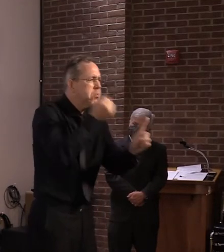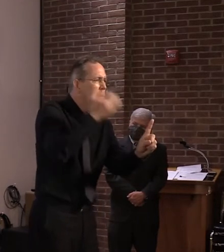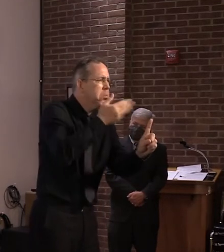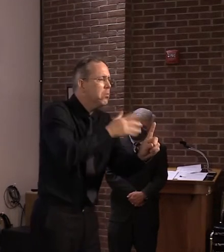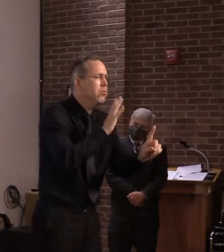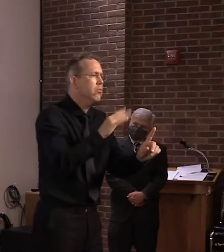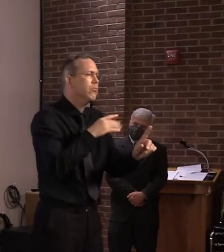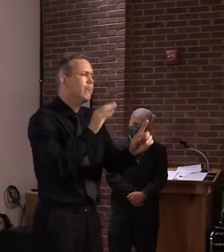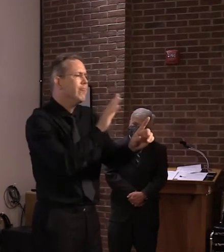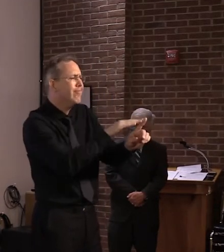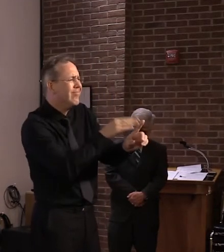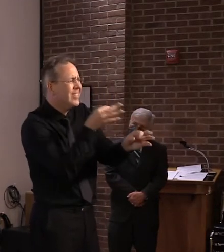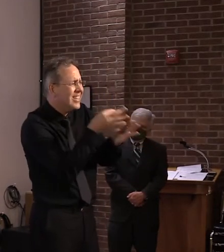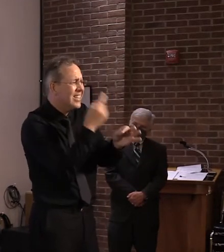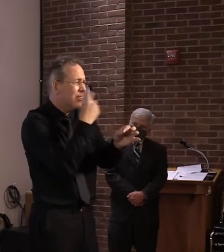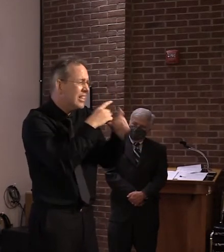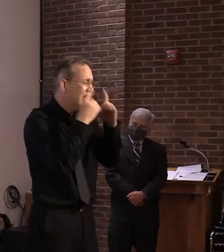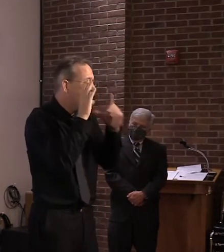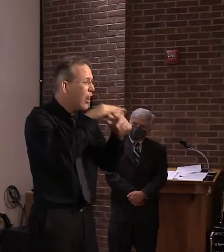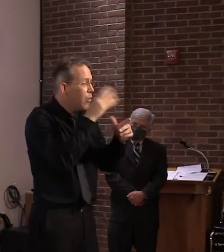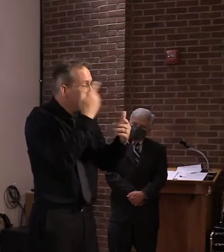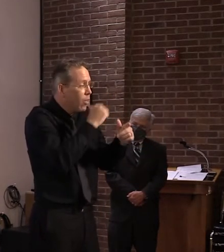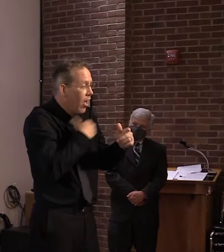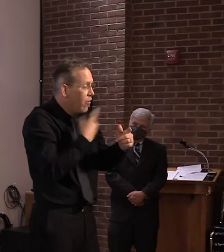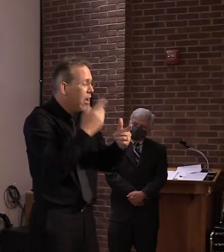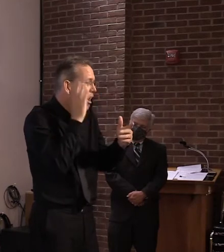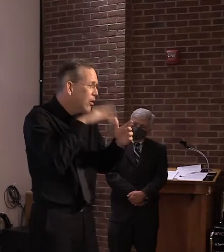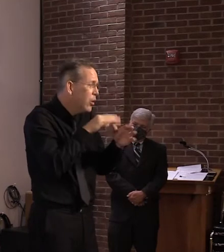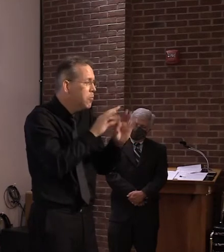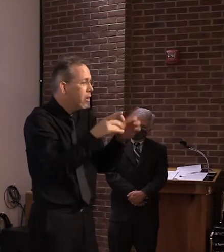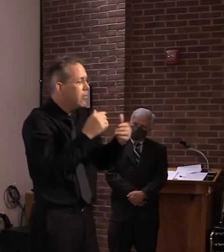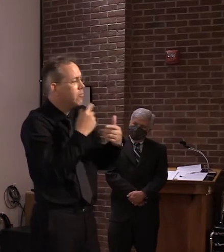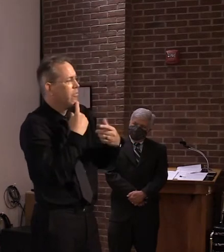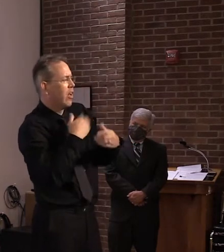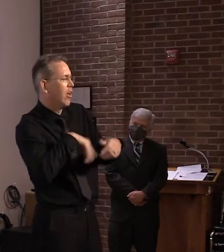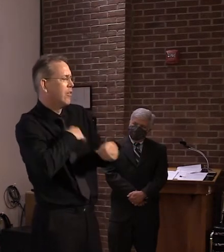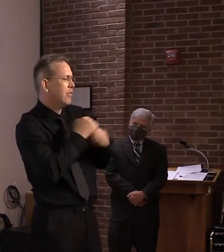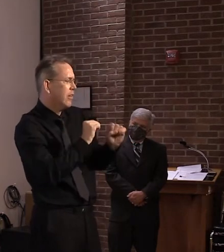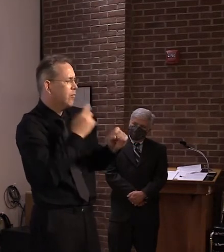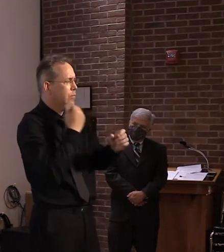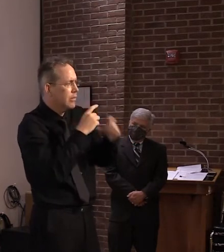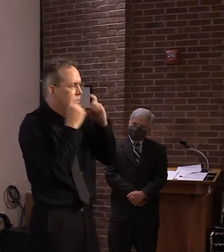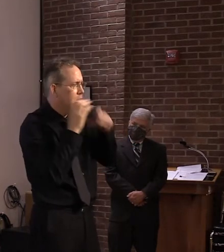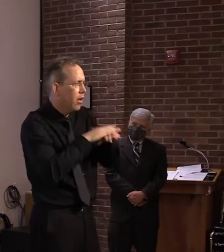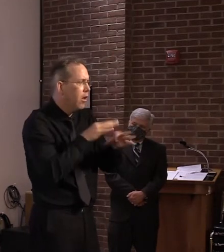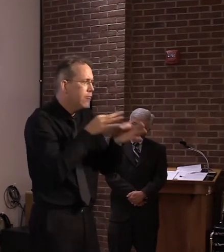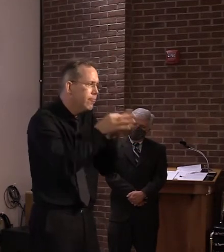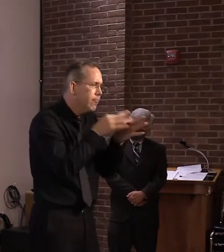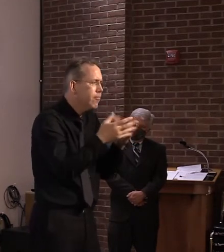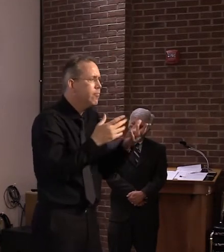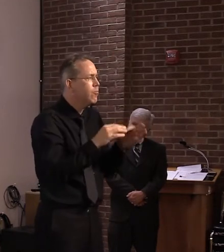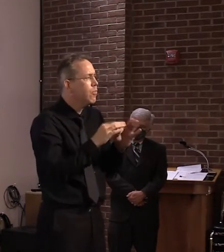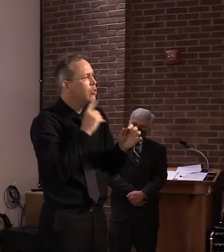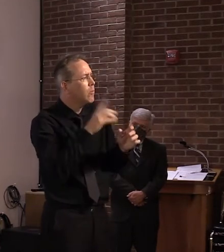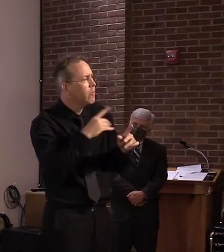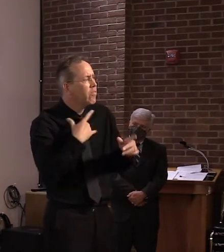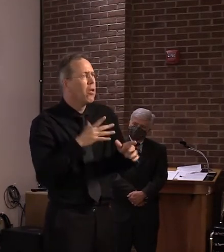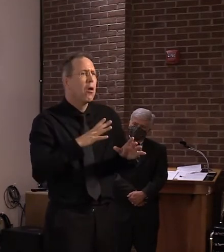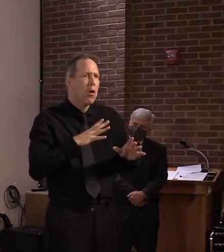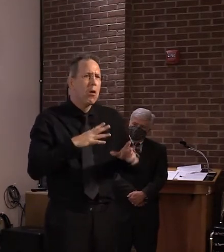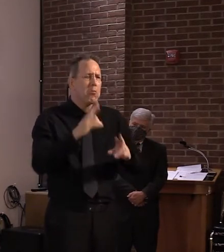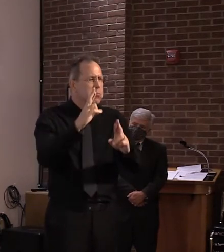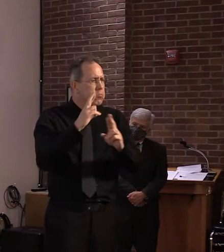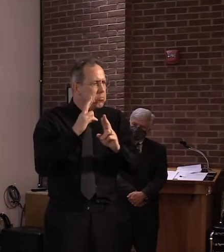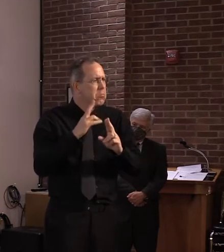and making sure that people allow themselves to be courteous and respectful, but at the